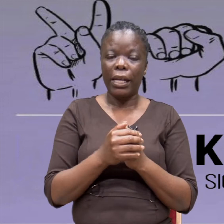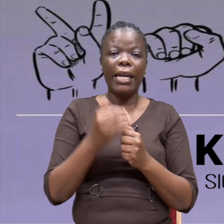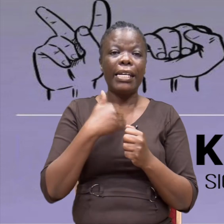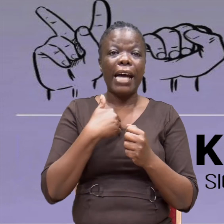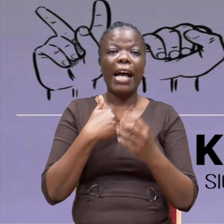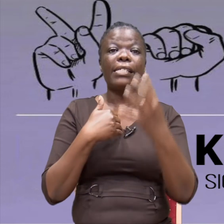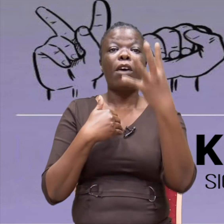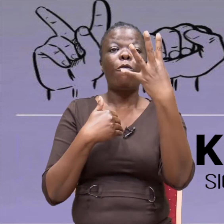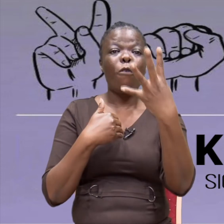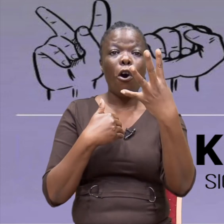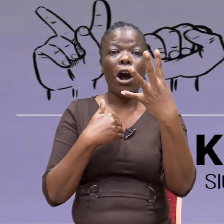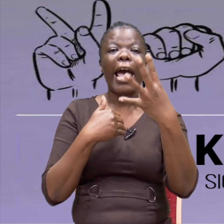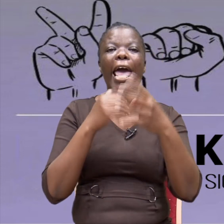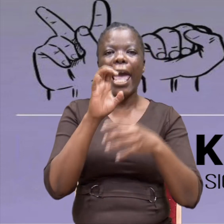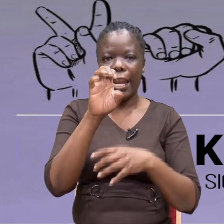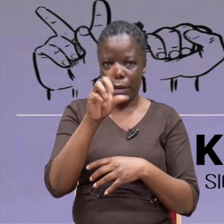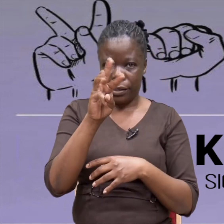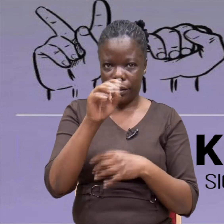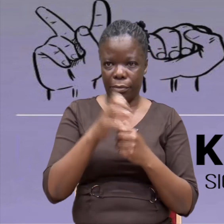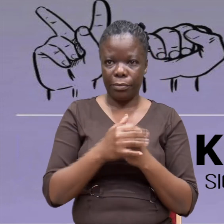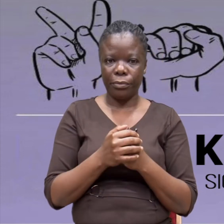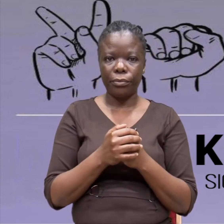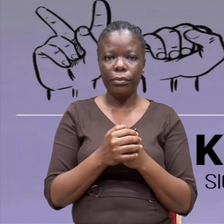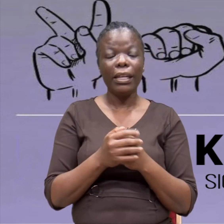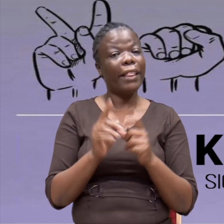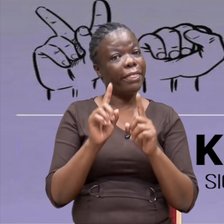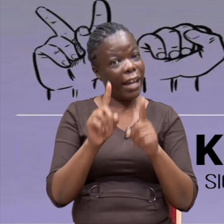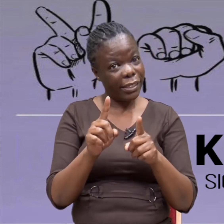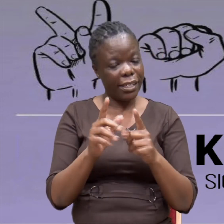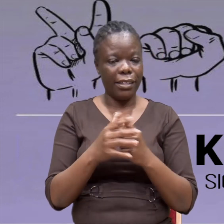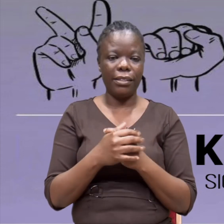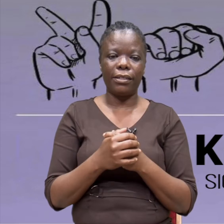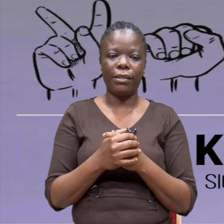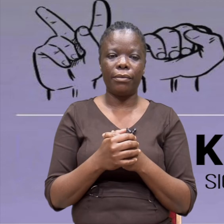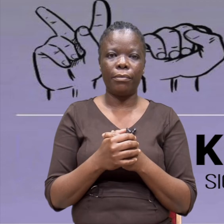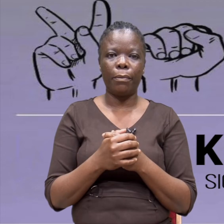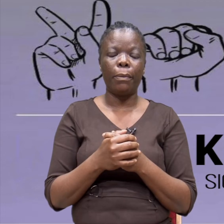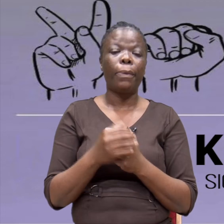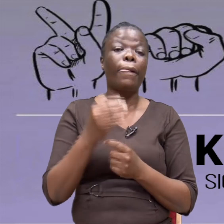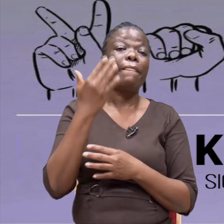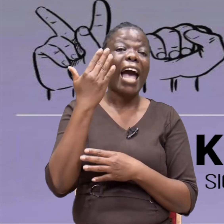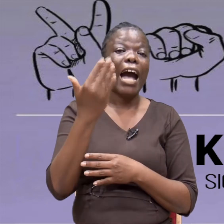it has 4 elements. That is the hand